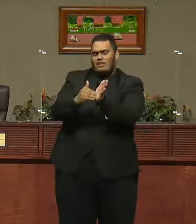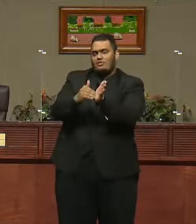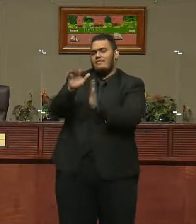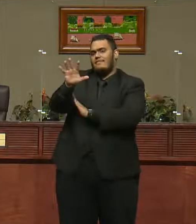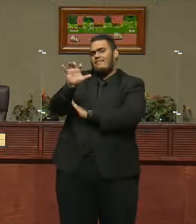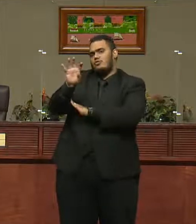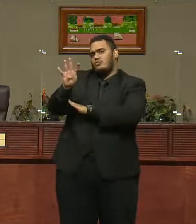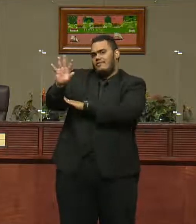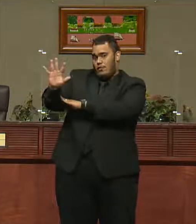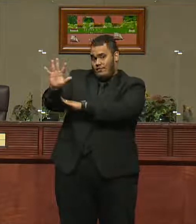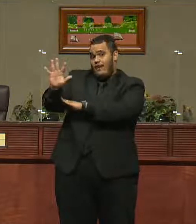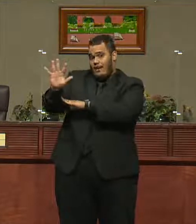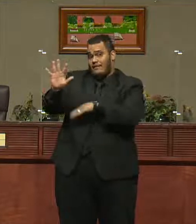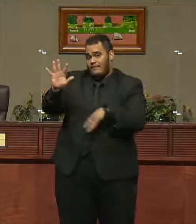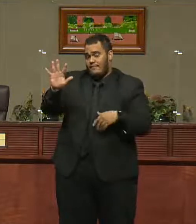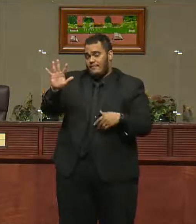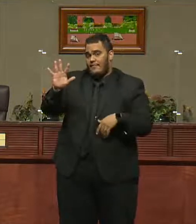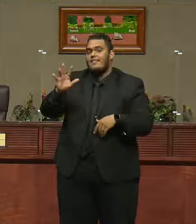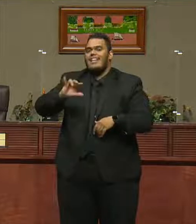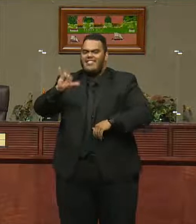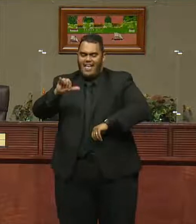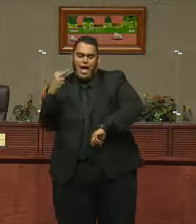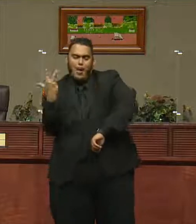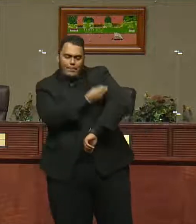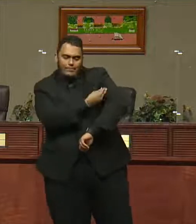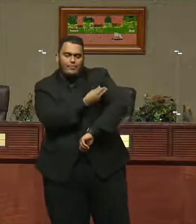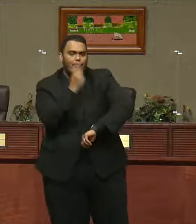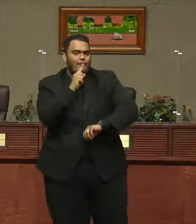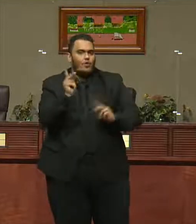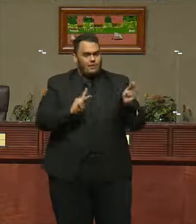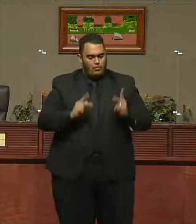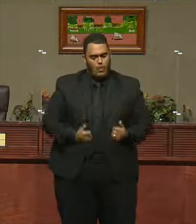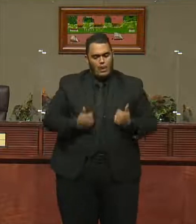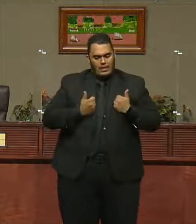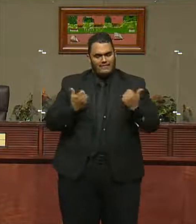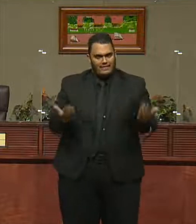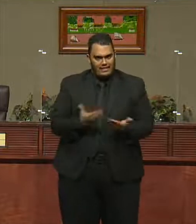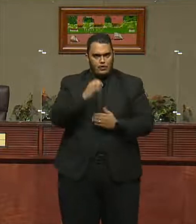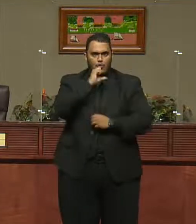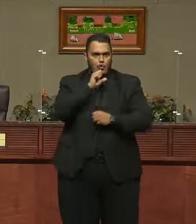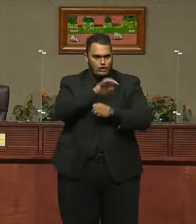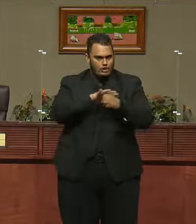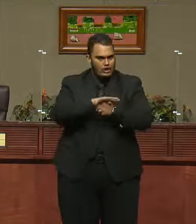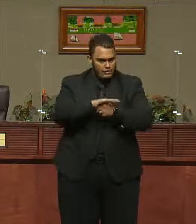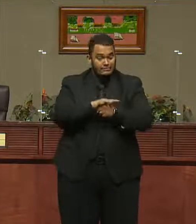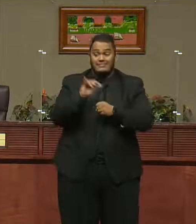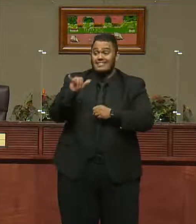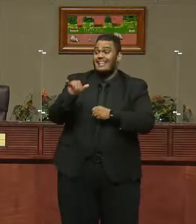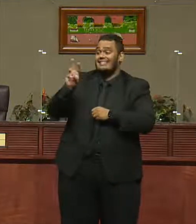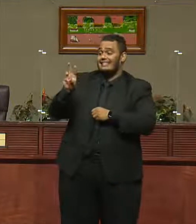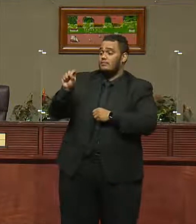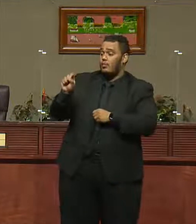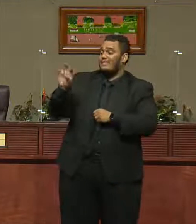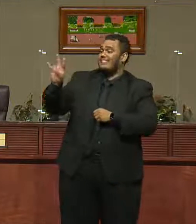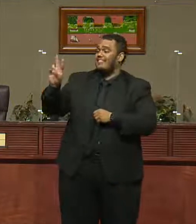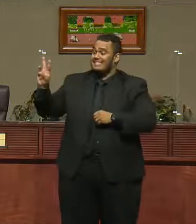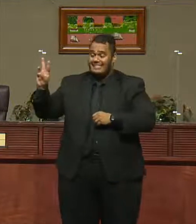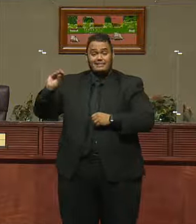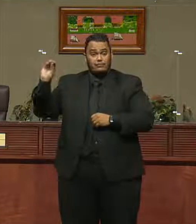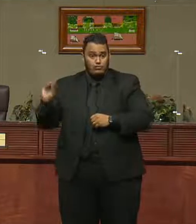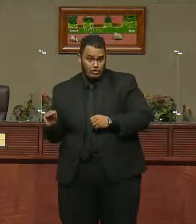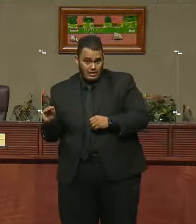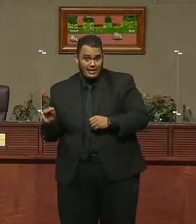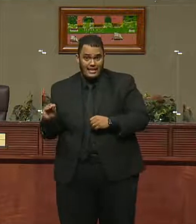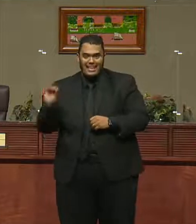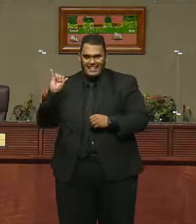160,545 were administered to residents of Orange County. That's 6.76% of Orange County residents who